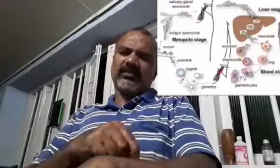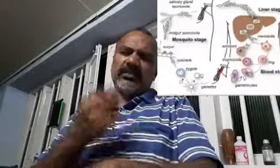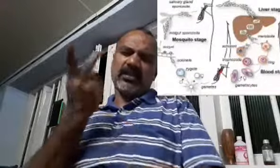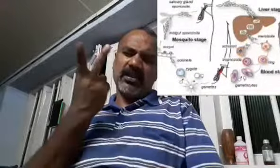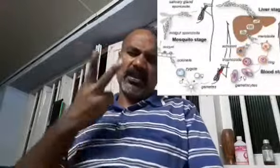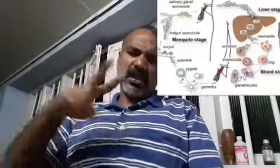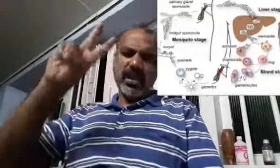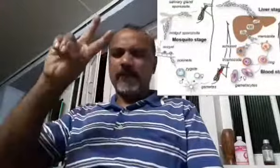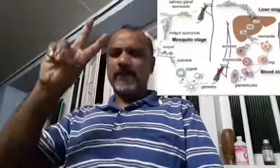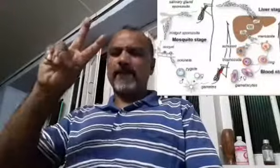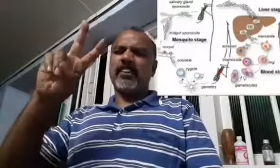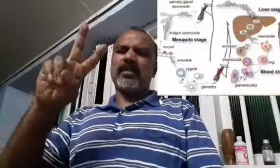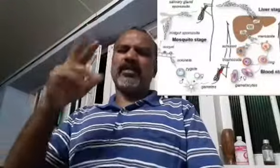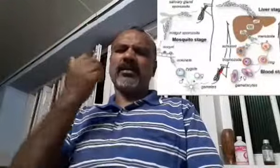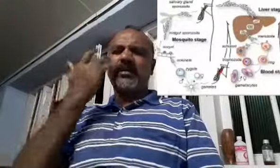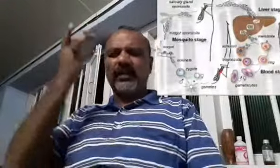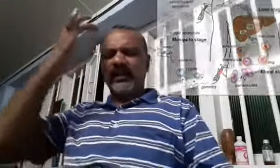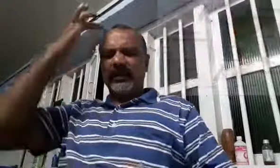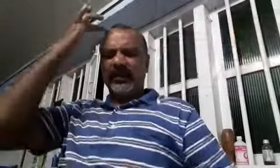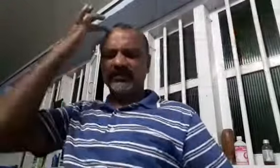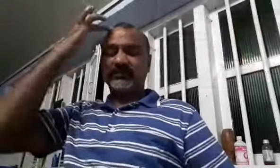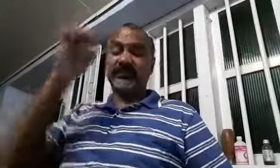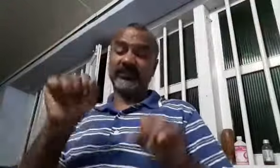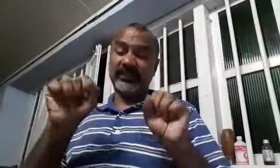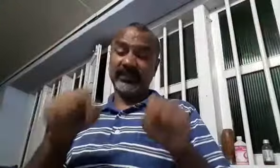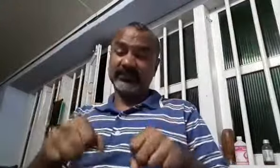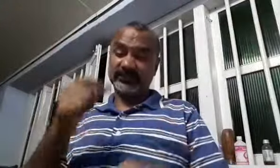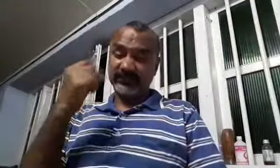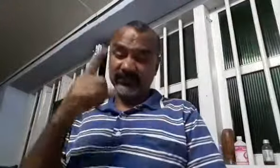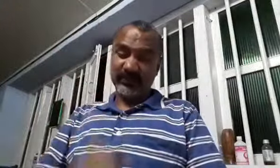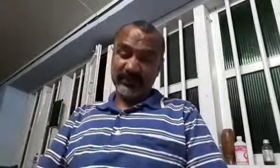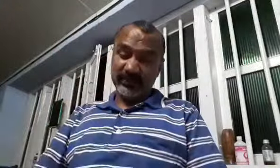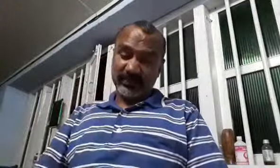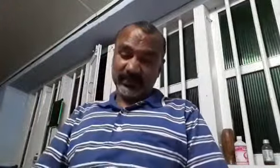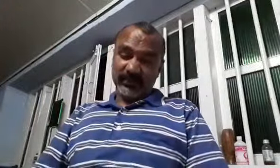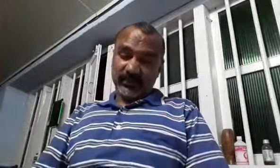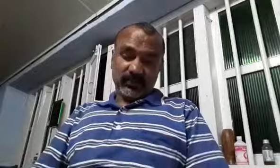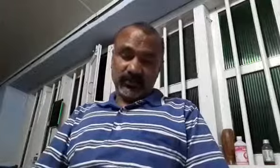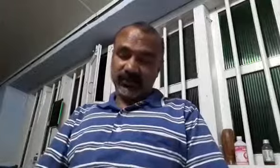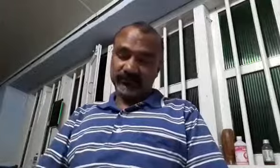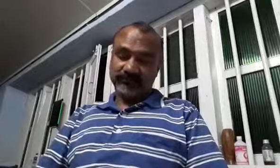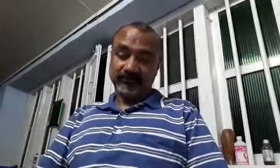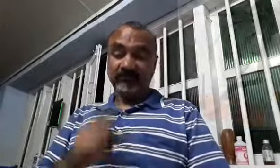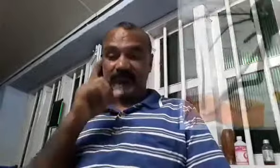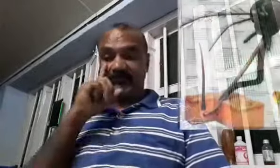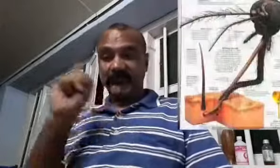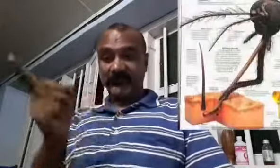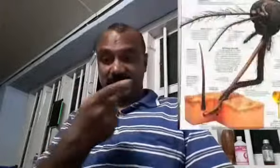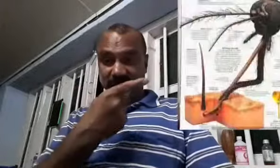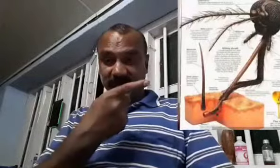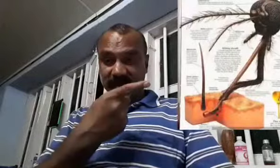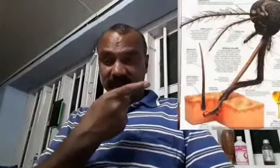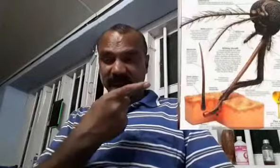What do think about this? I'm gonna be a baby, but I'm not gonna a baby.